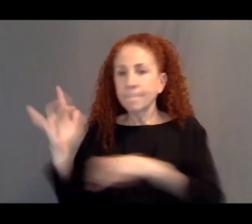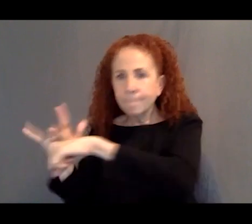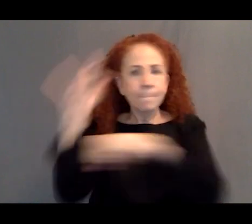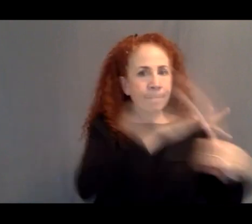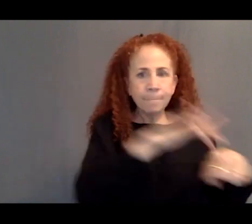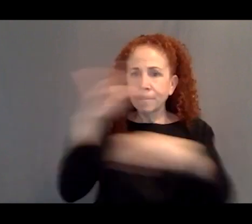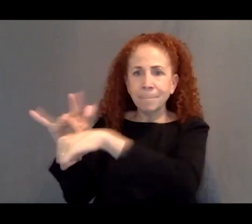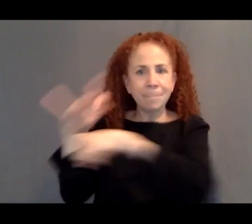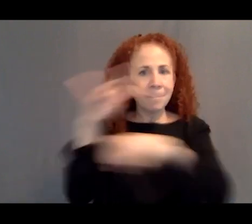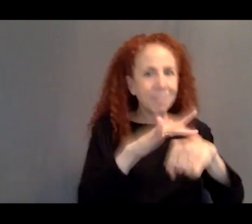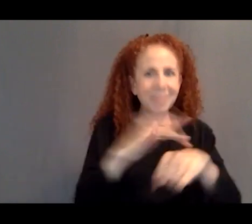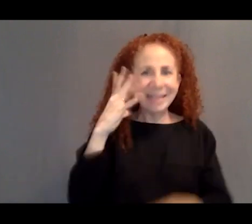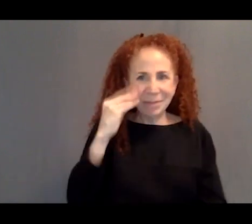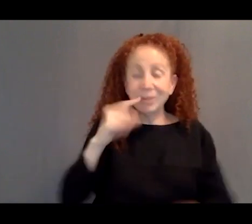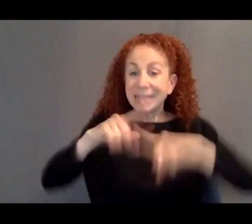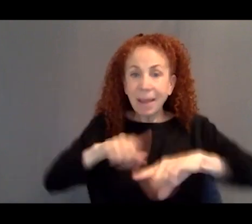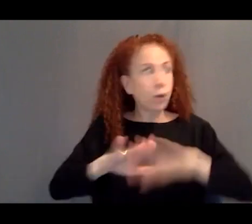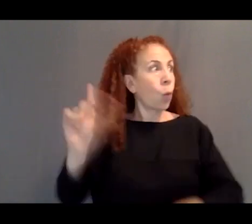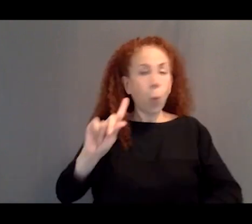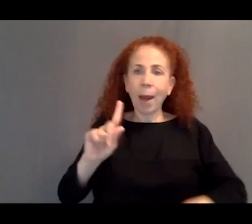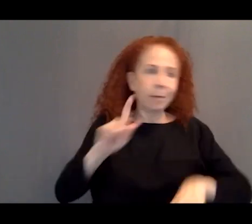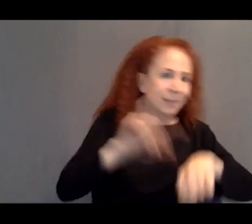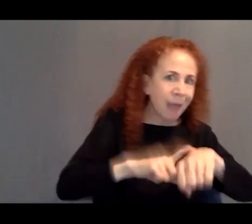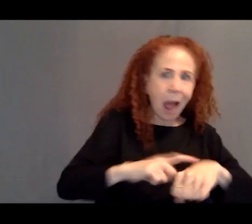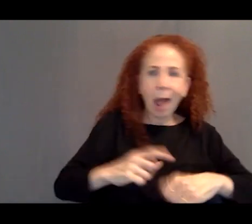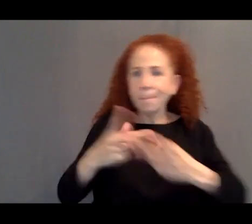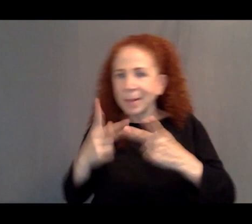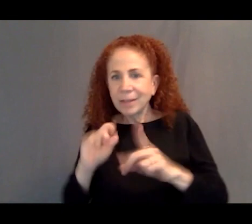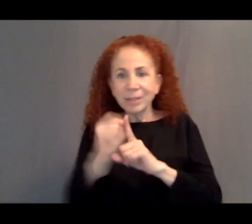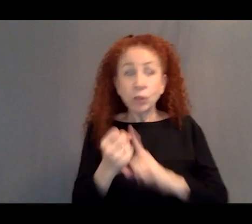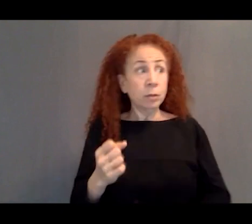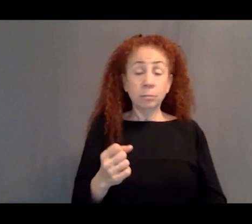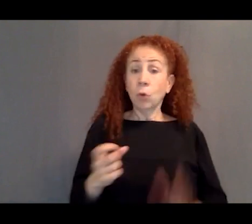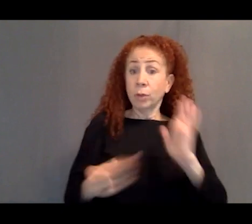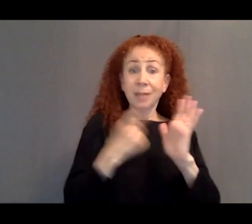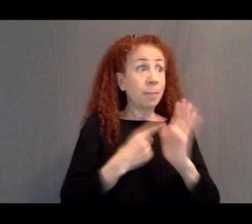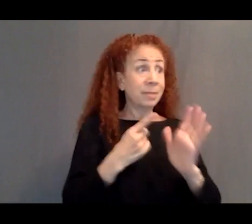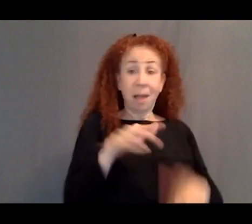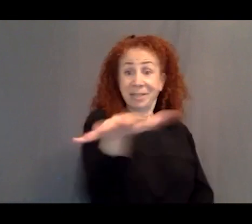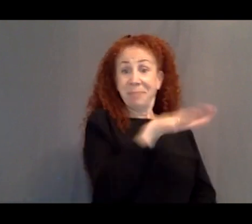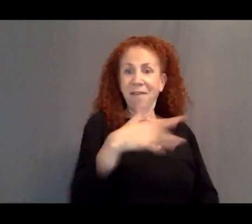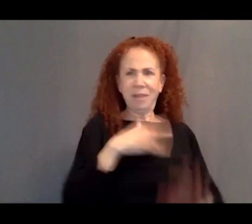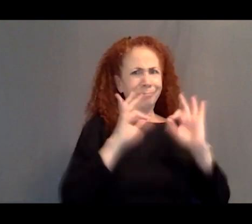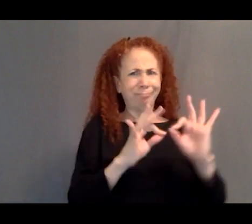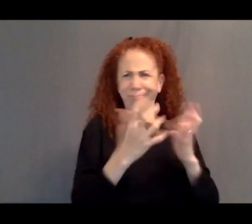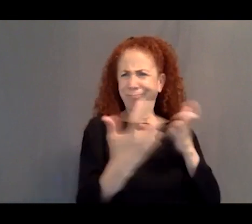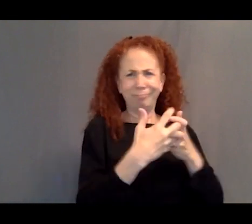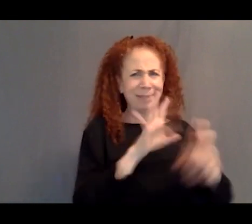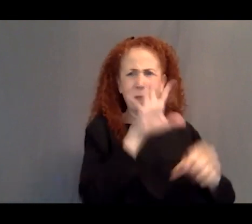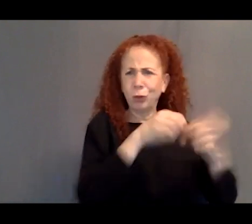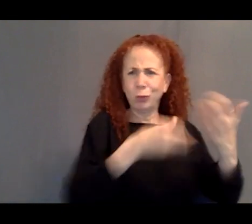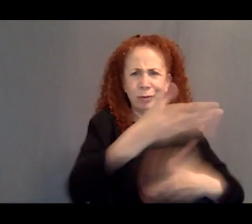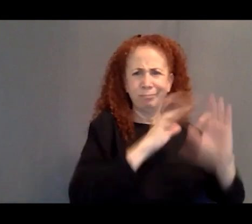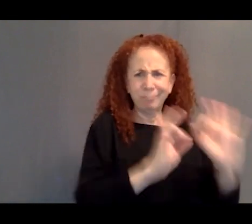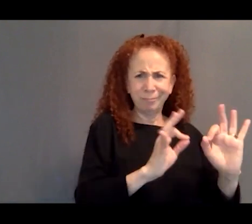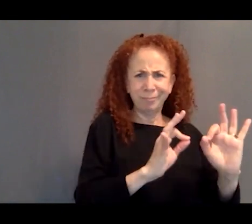on time, place, and situation. So they're feeling fully included in some spaces and